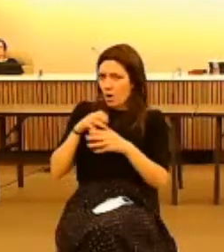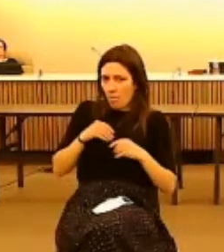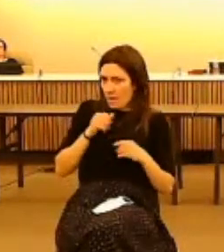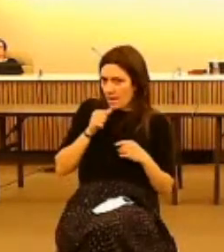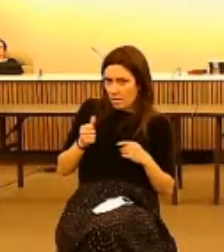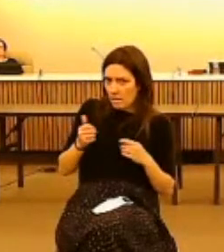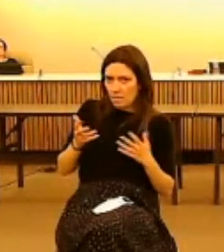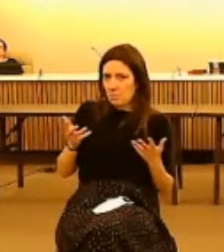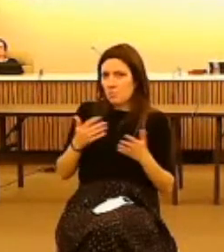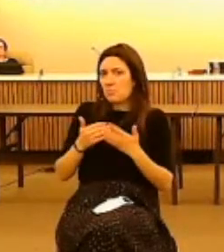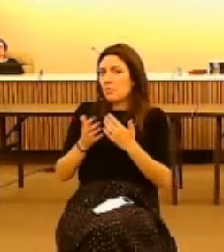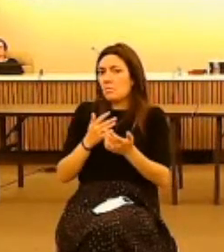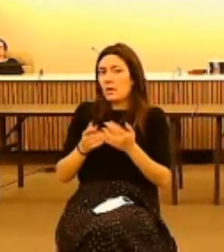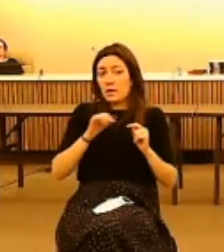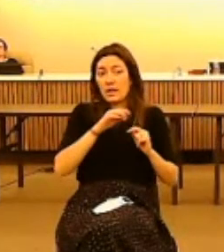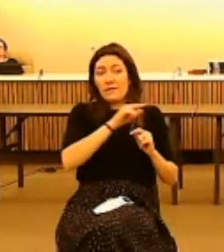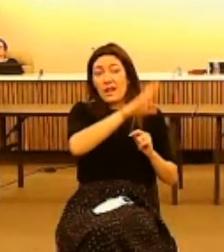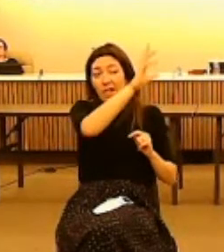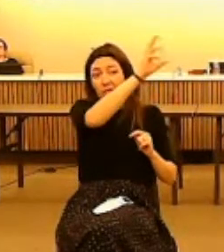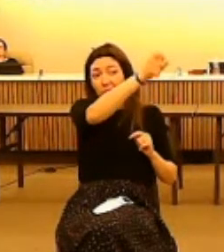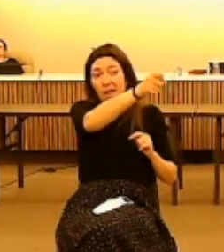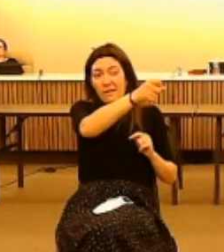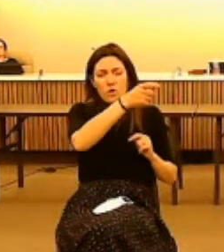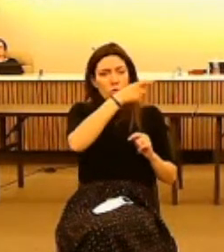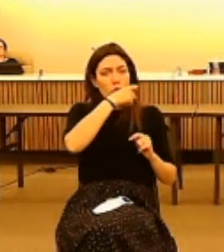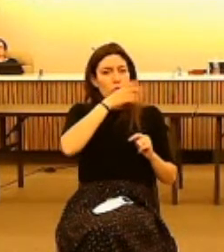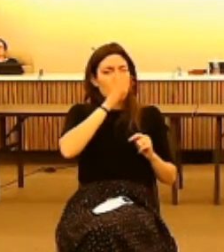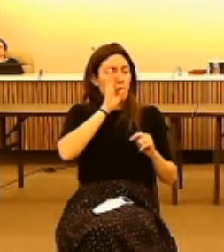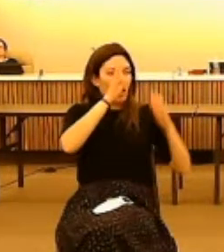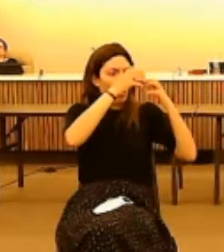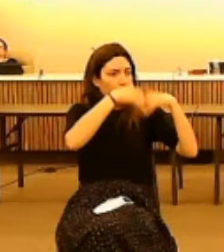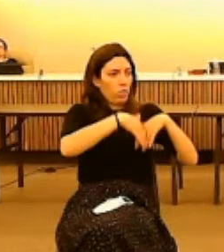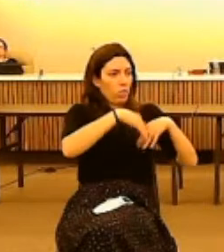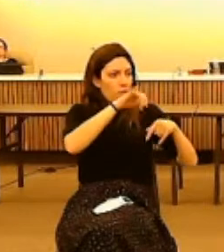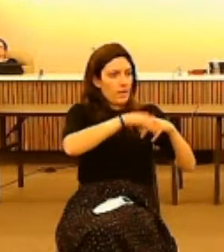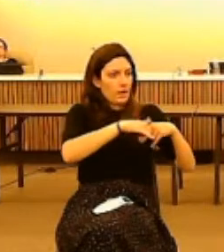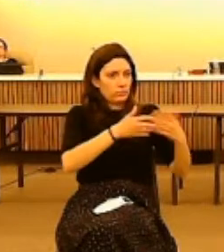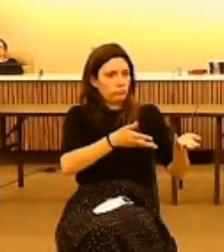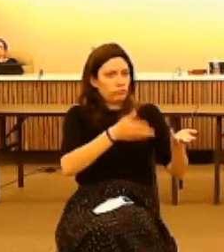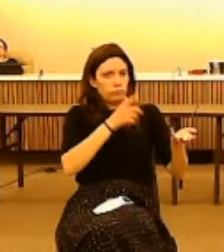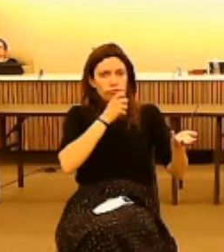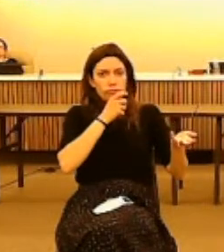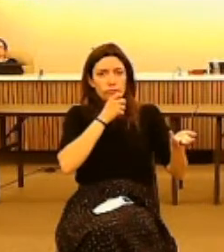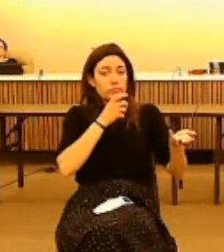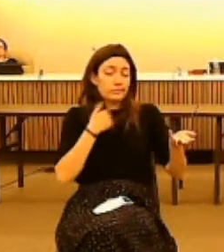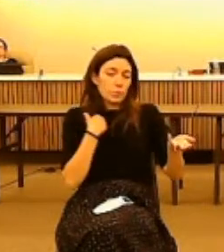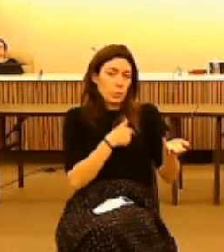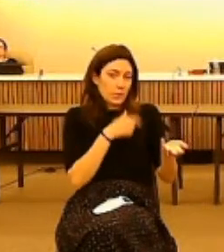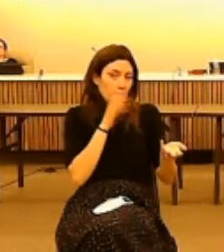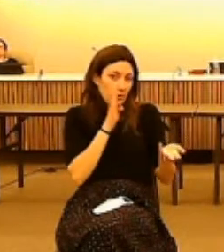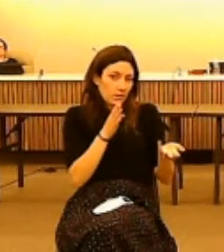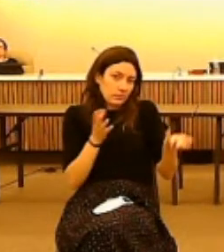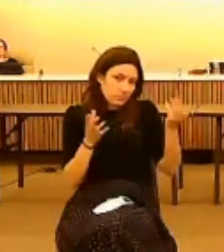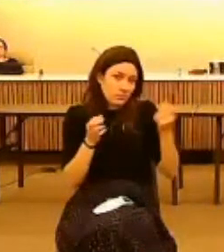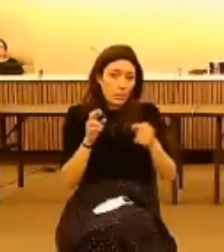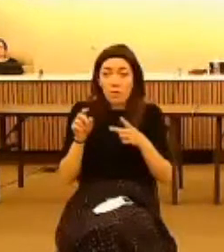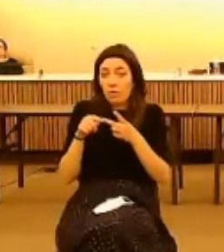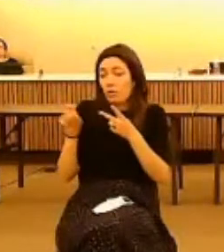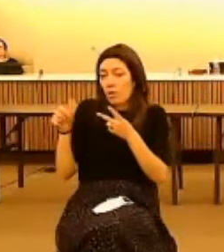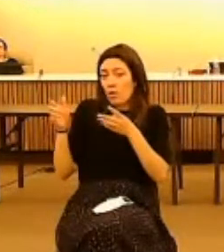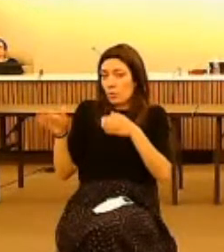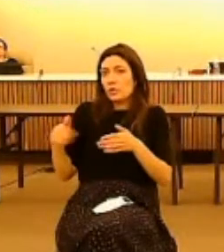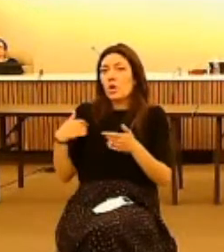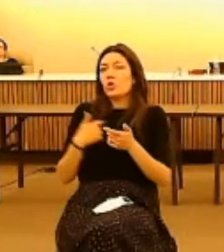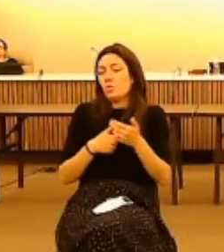you know, who would be, you know, holding the bag, so to speak, to dismantle or to decommission it? And it would probably be us or somebody else. So we are taking